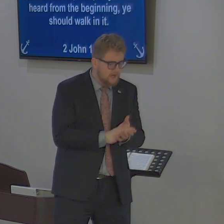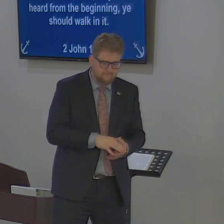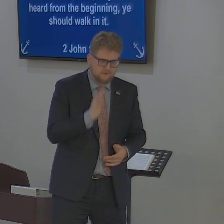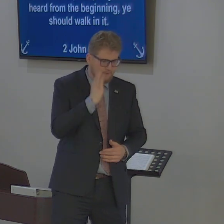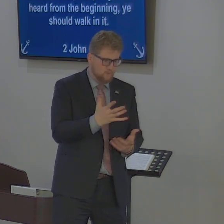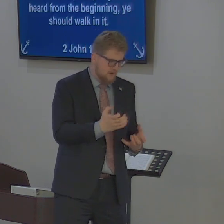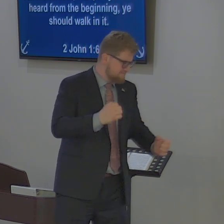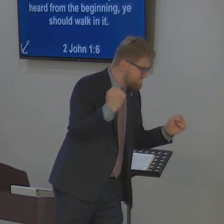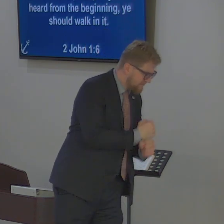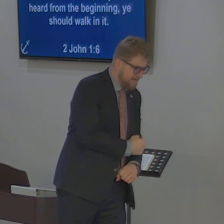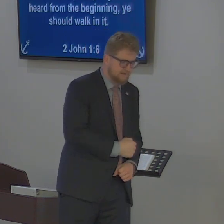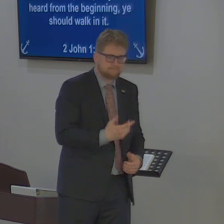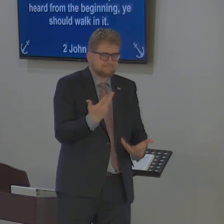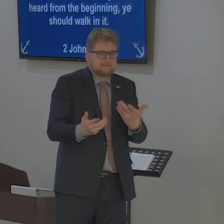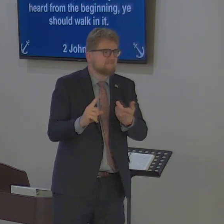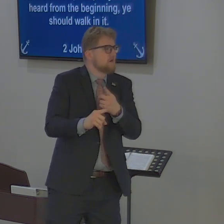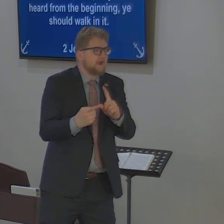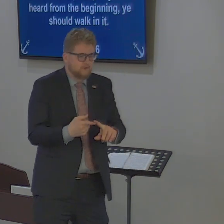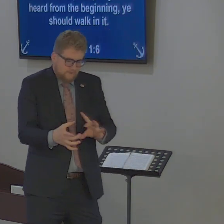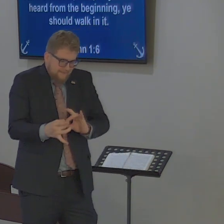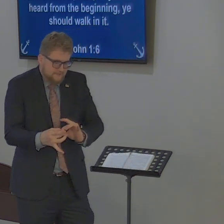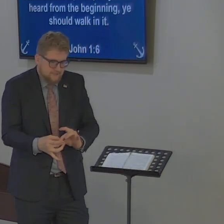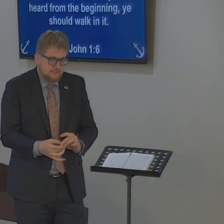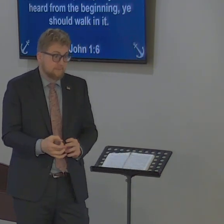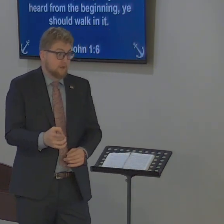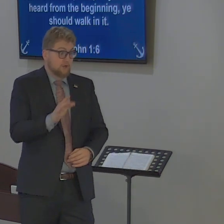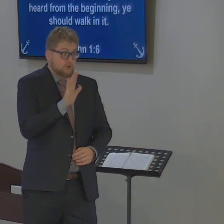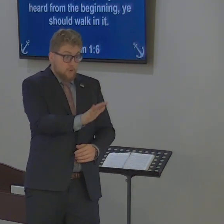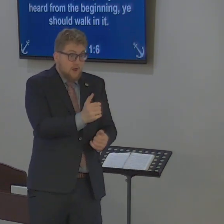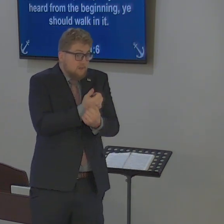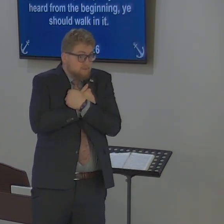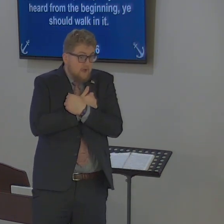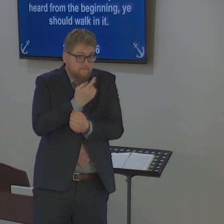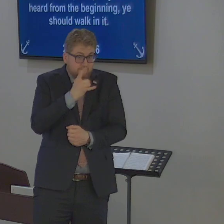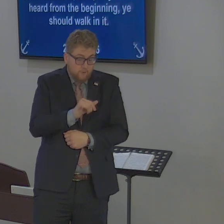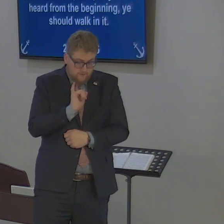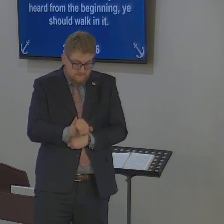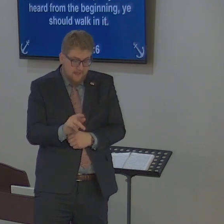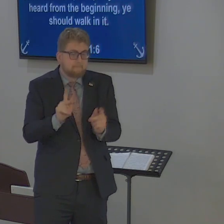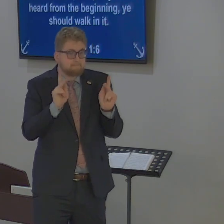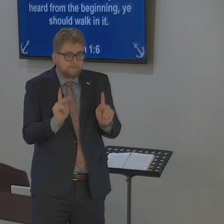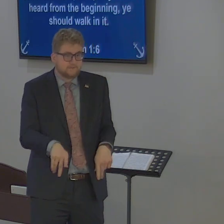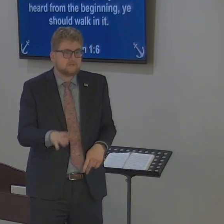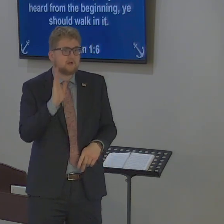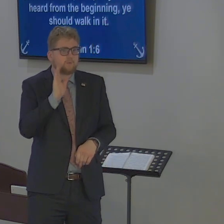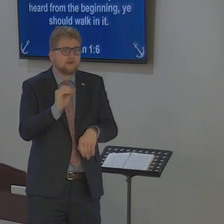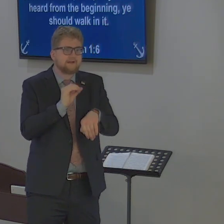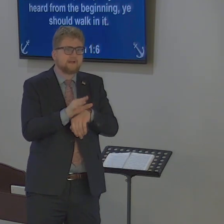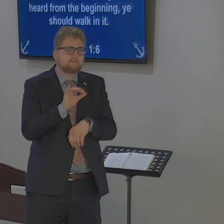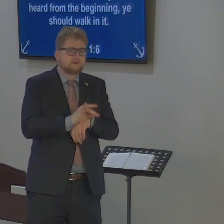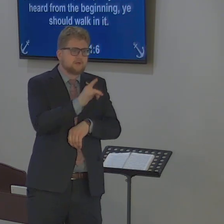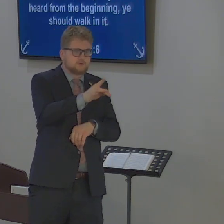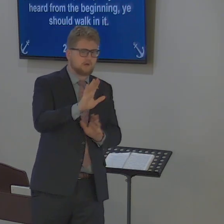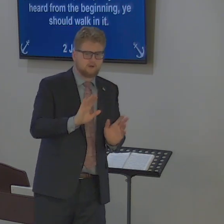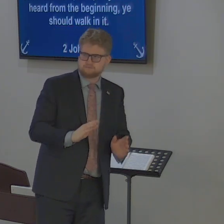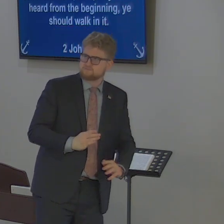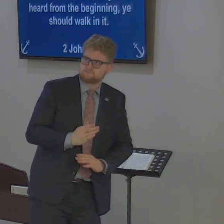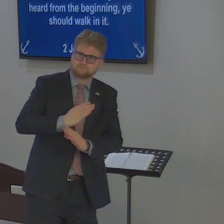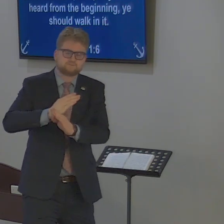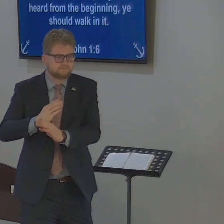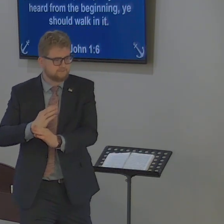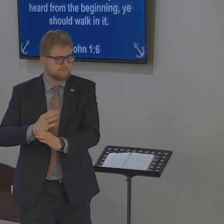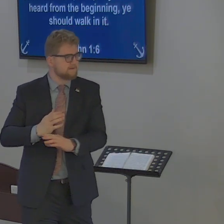a relationship that you may be in, your love for that individual would cause you to, if you will, rear up to be in